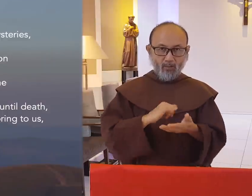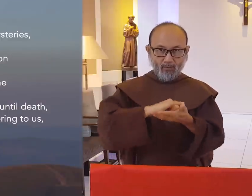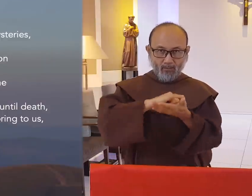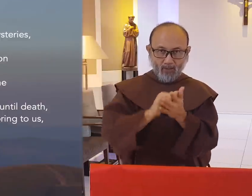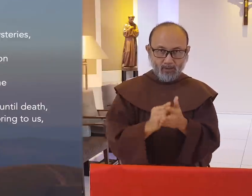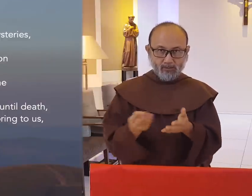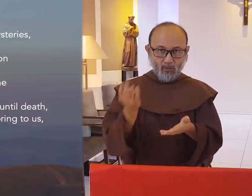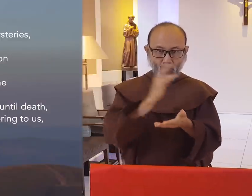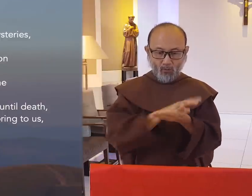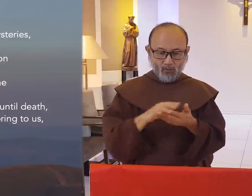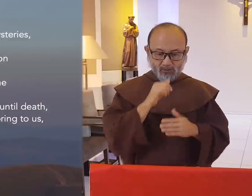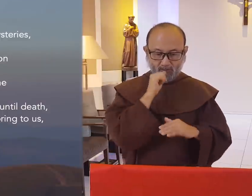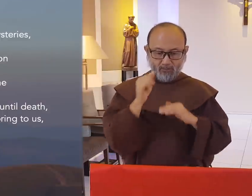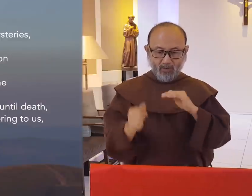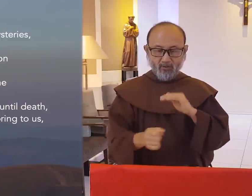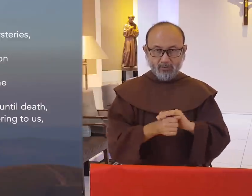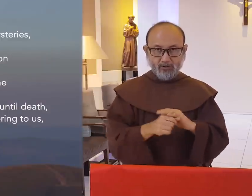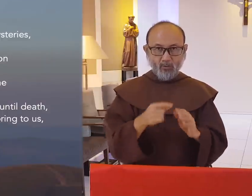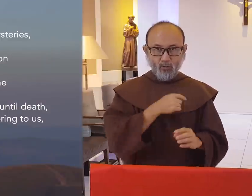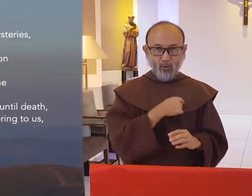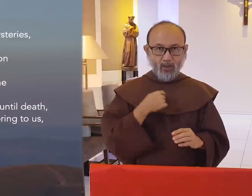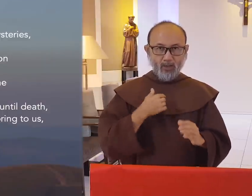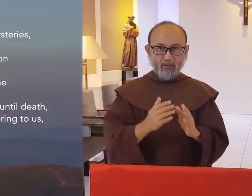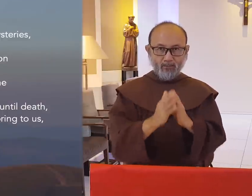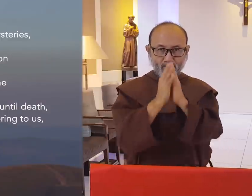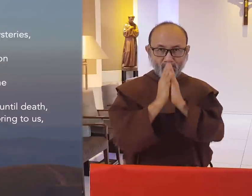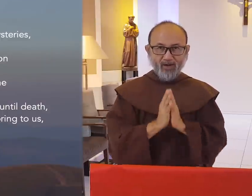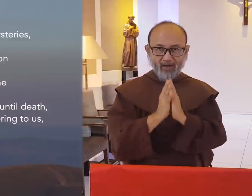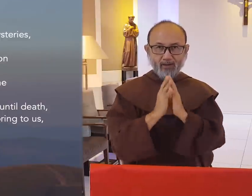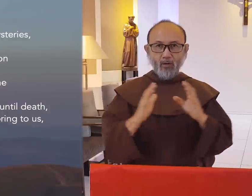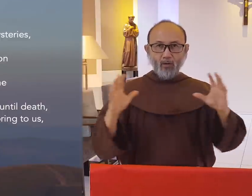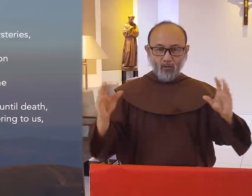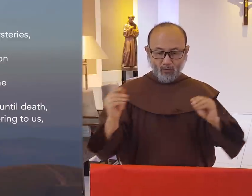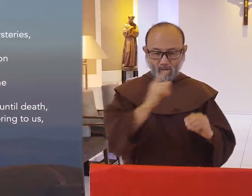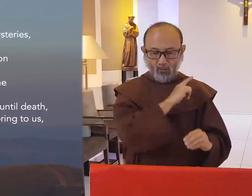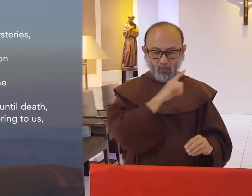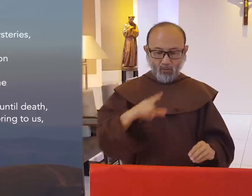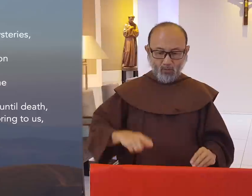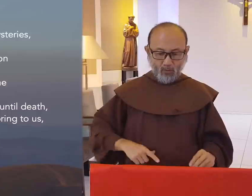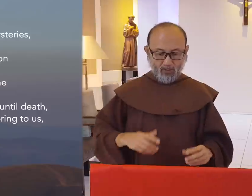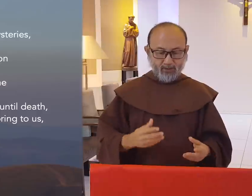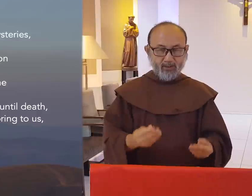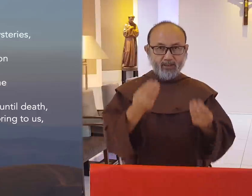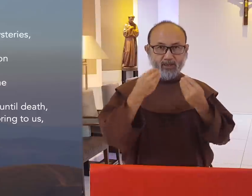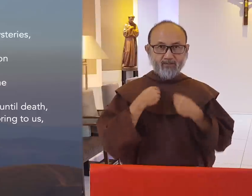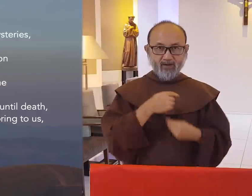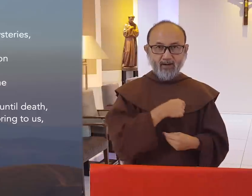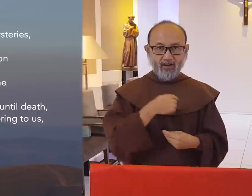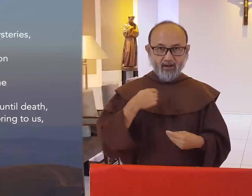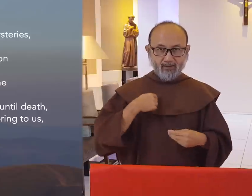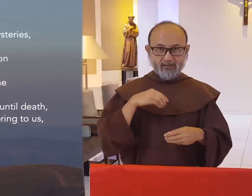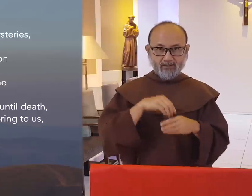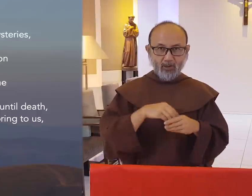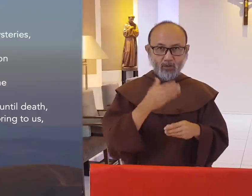Through these sacred mysteries, we pray, O Lord, give us in your